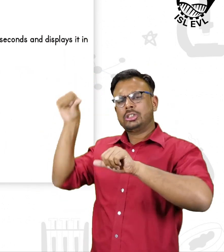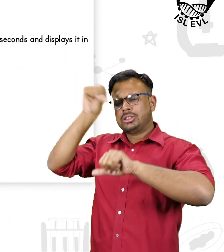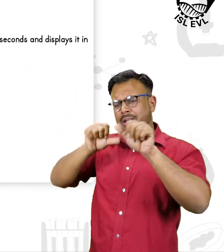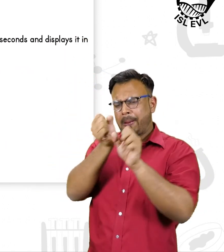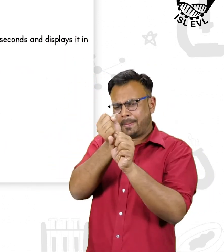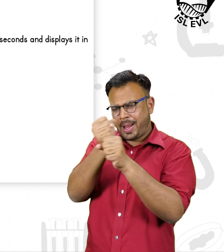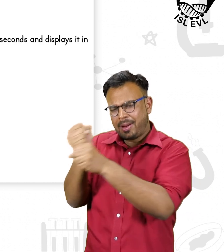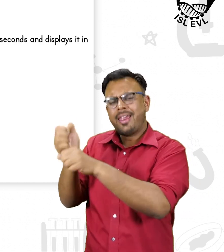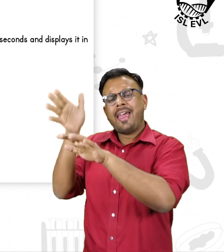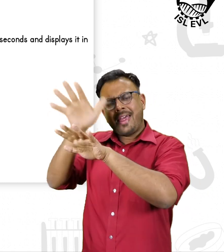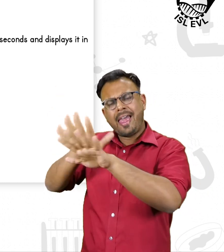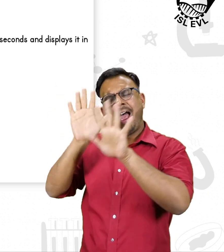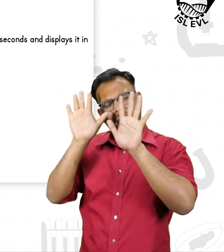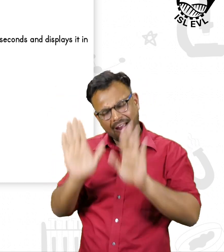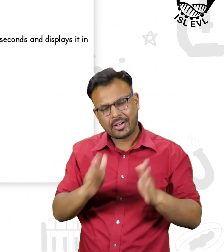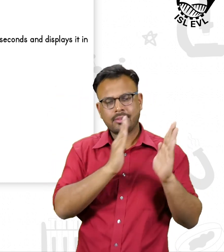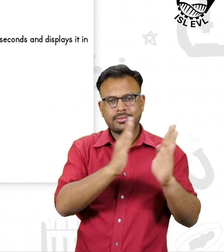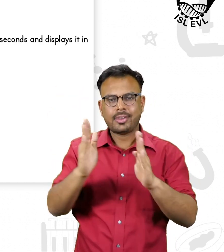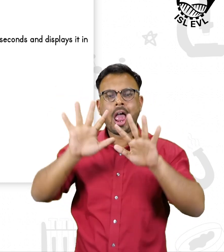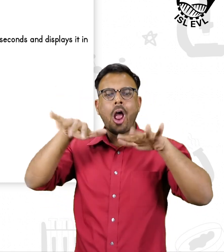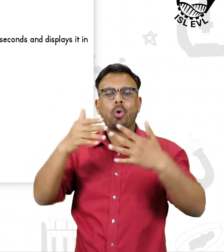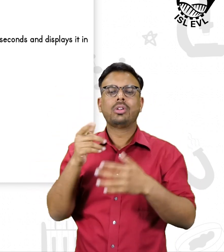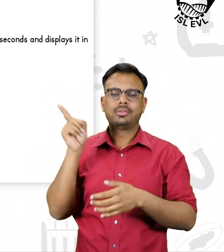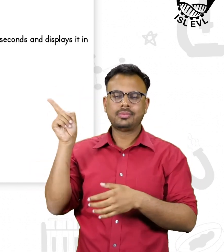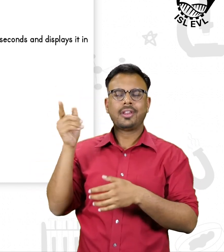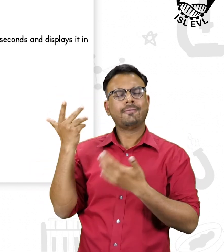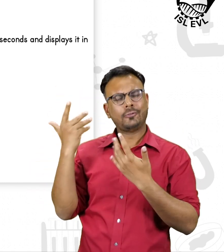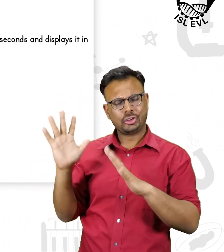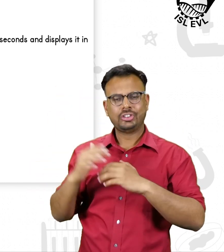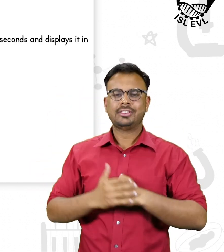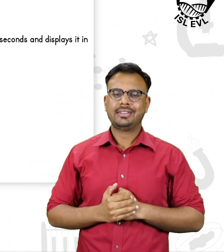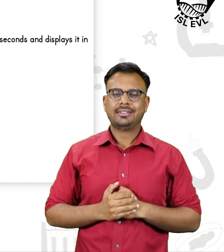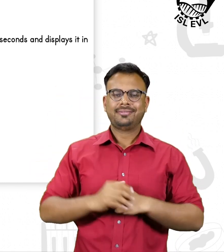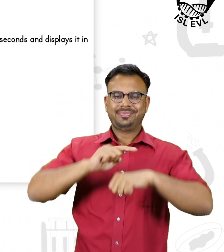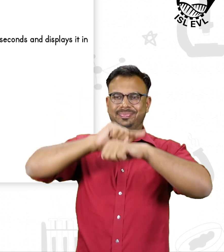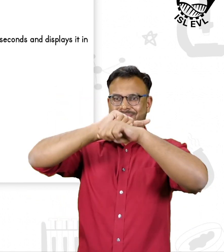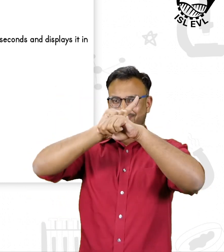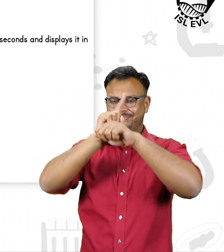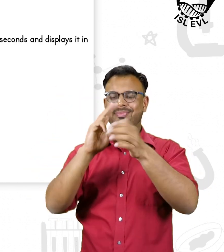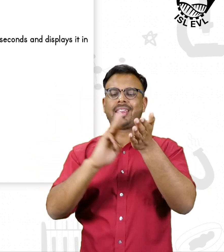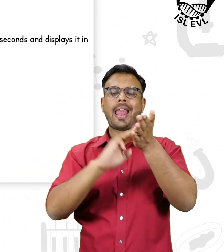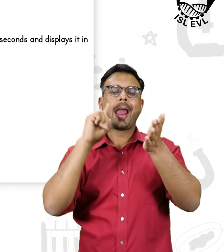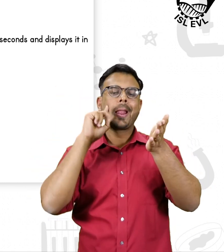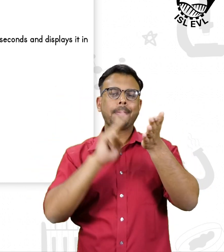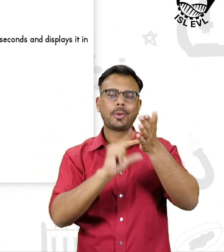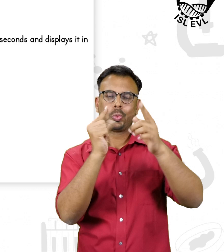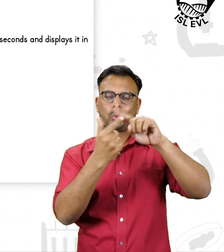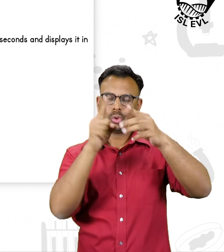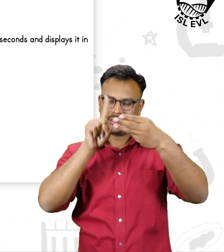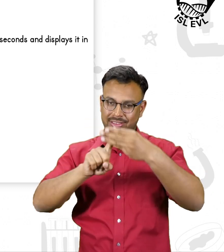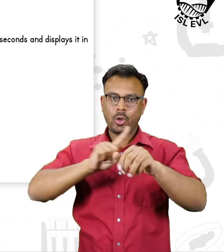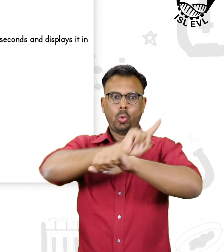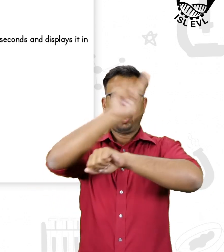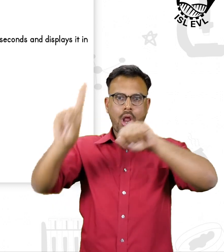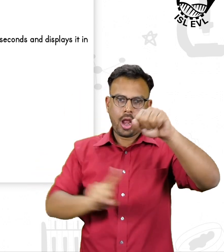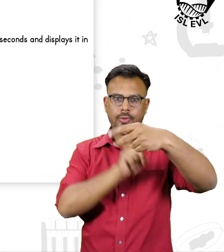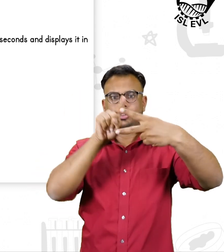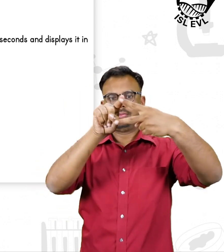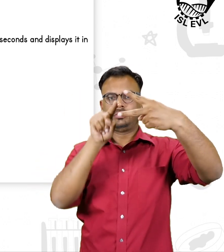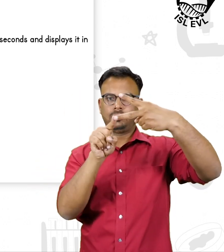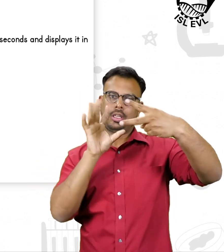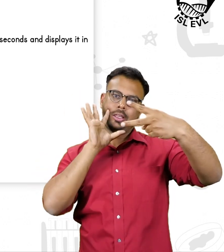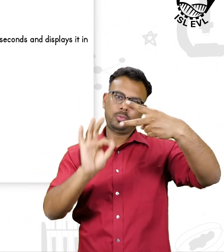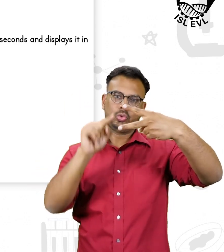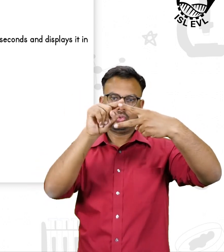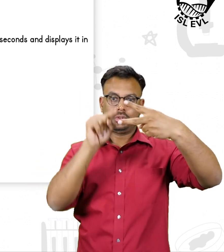hours. A clock is composed of three important components. First, it has a periodic source of oscillations known as